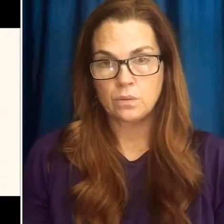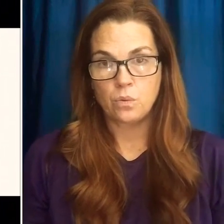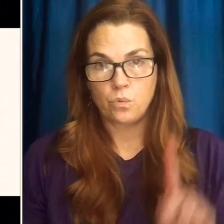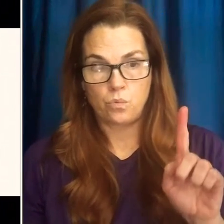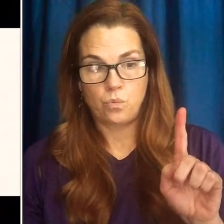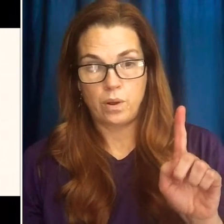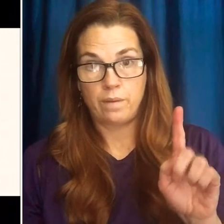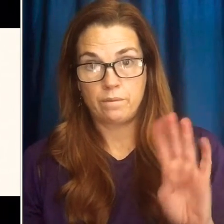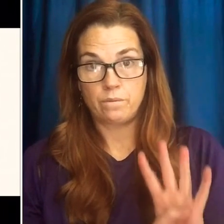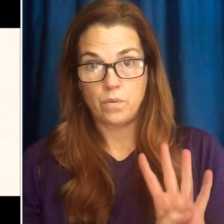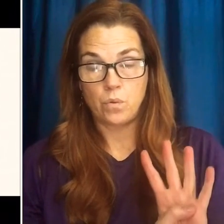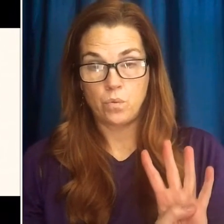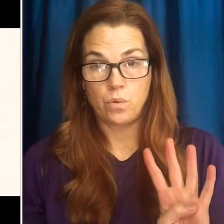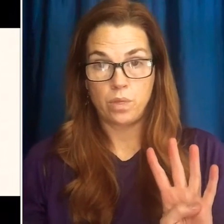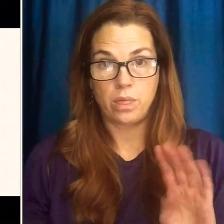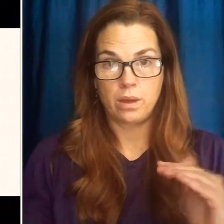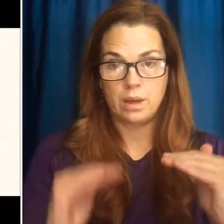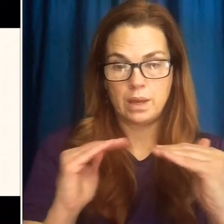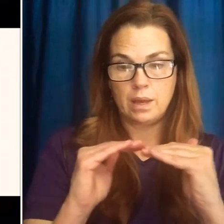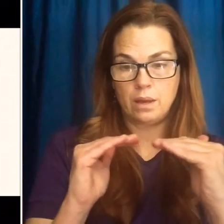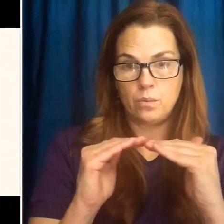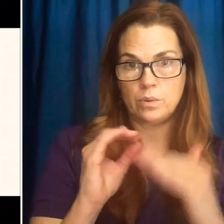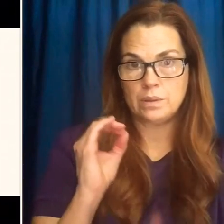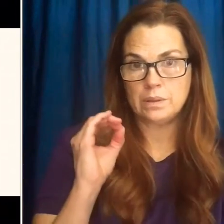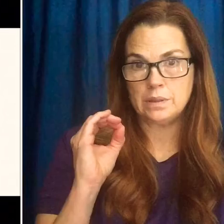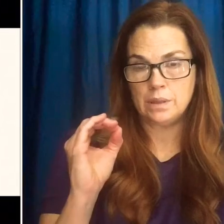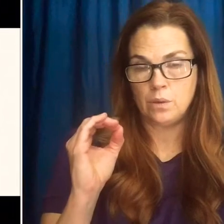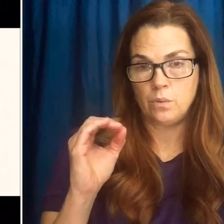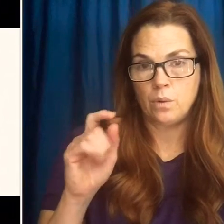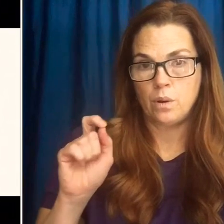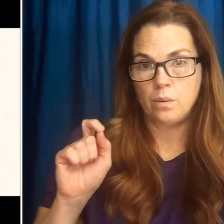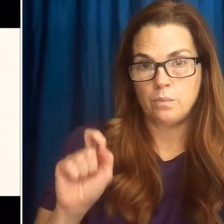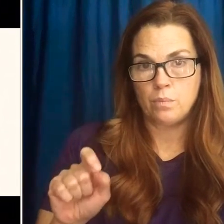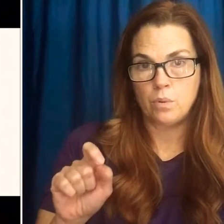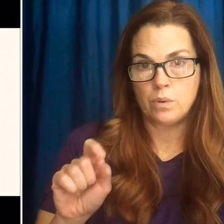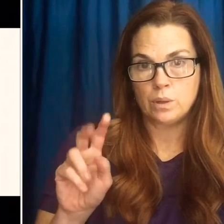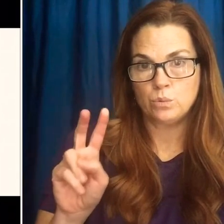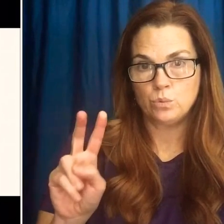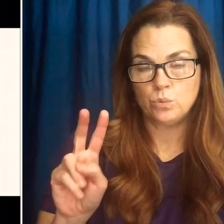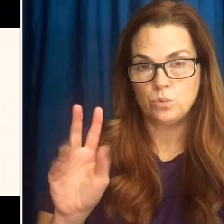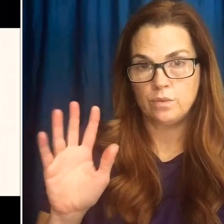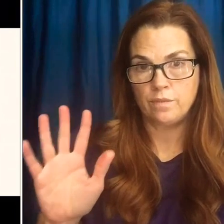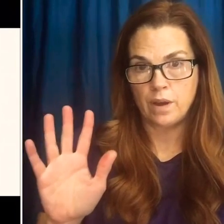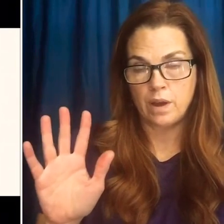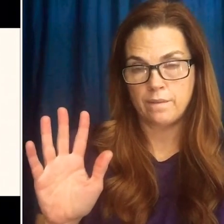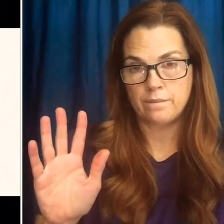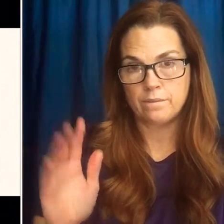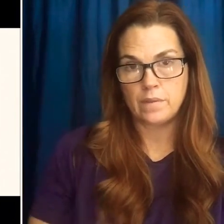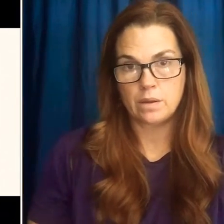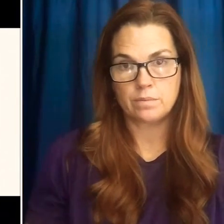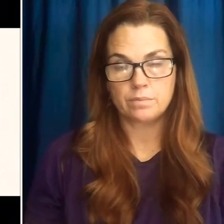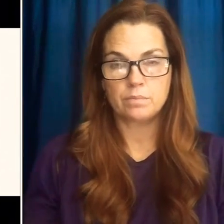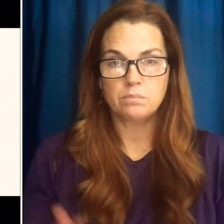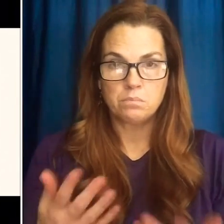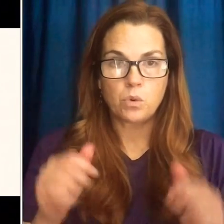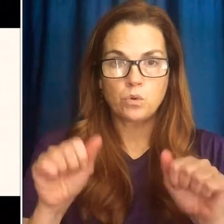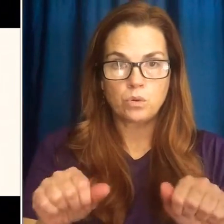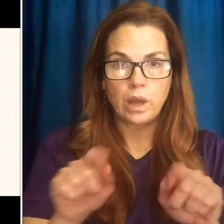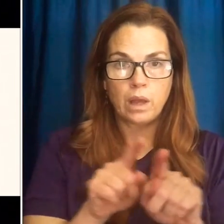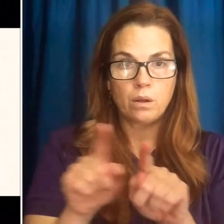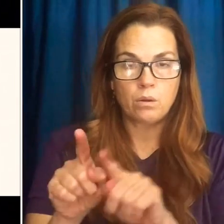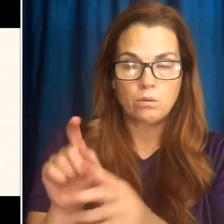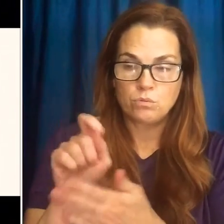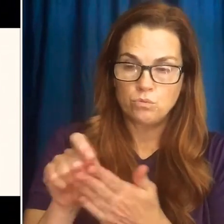0.25, or just 0.25. I now take this decimal